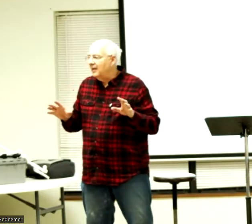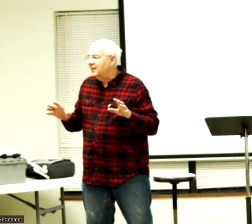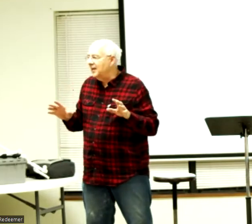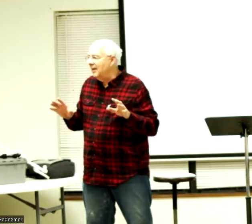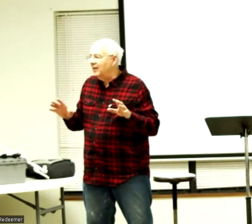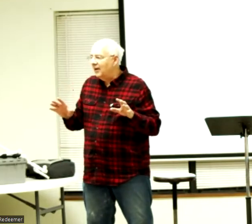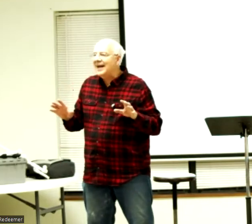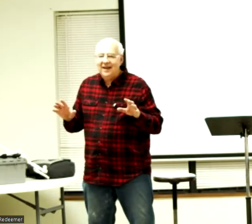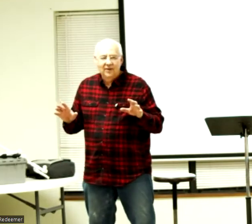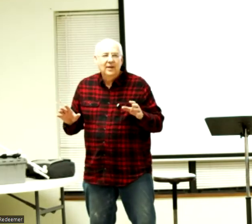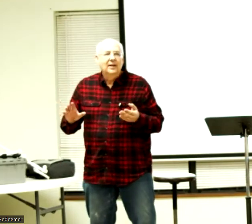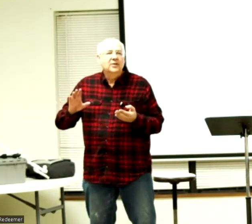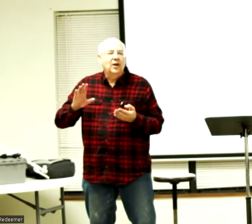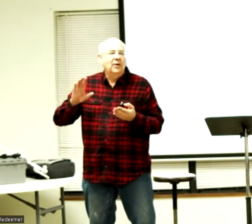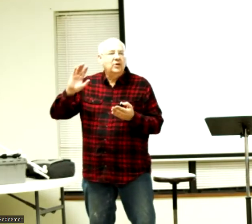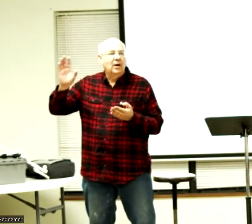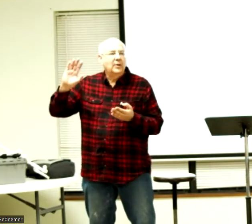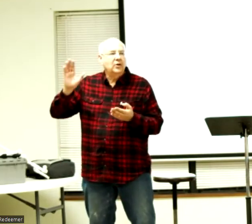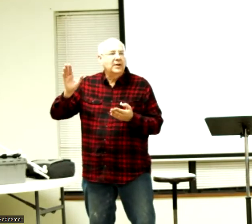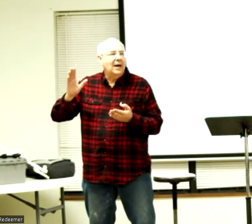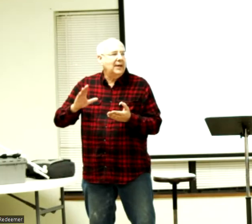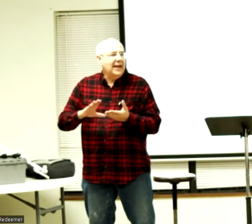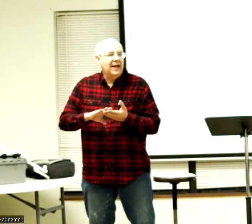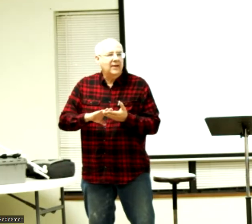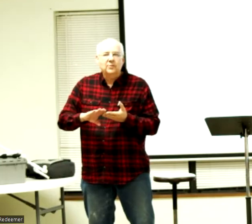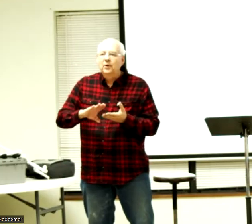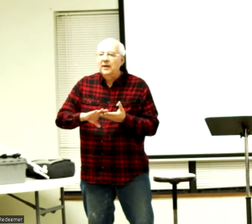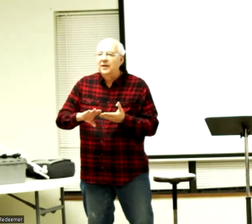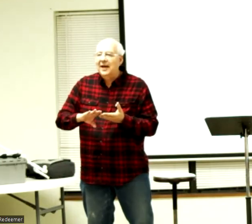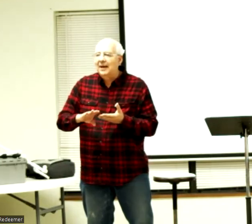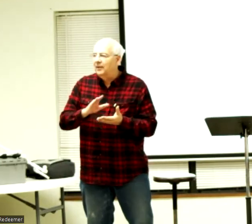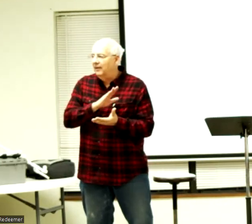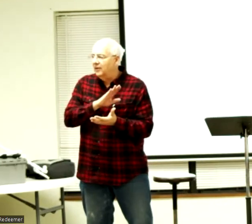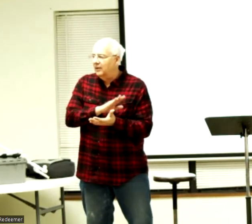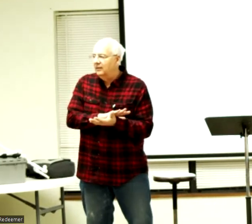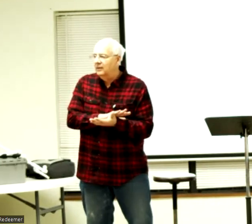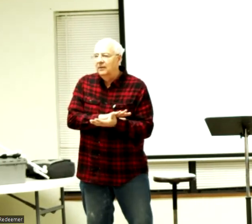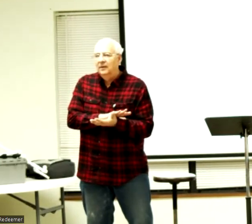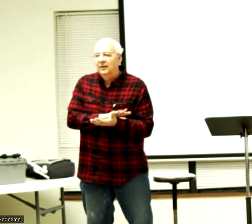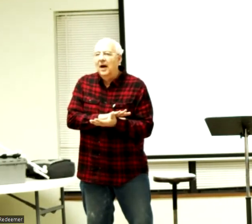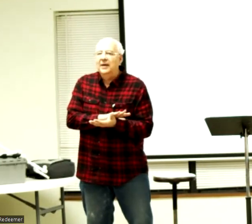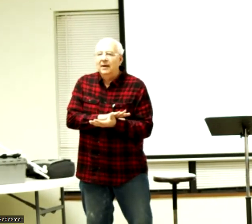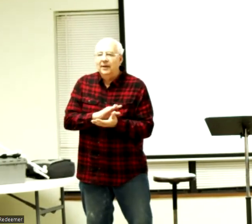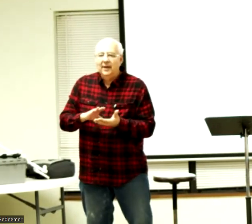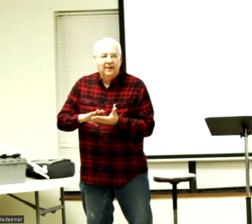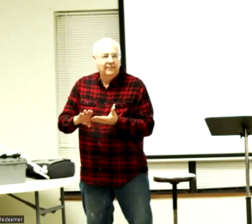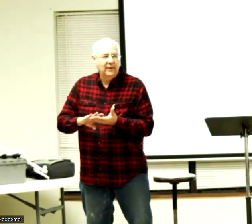is dominant right hand. So it's always your dominant hand that's moving on top of your non-dominant hand,